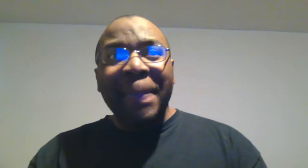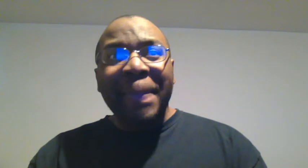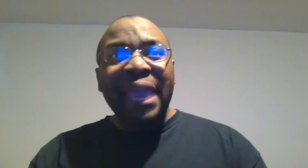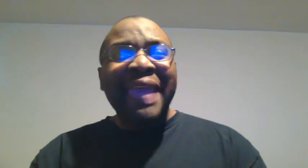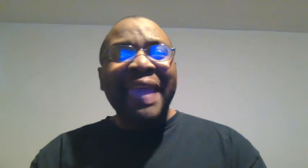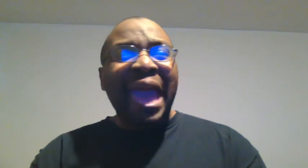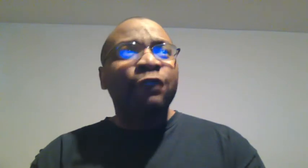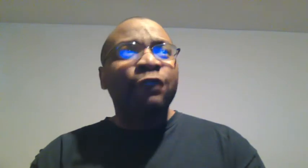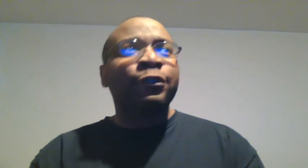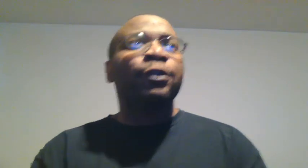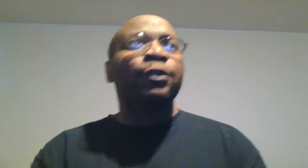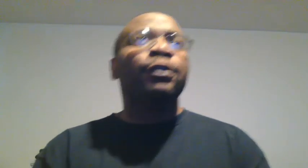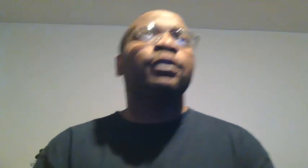Maybe after